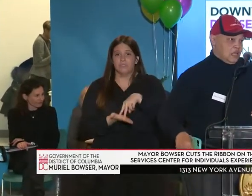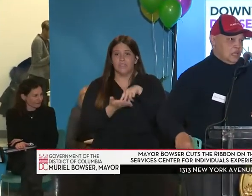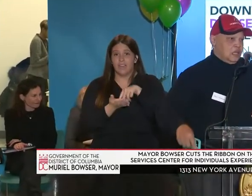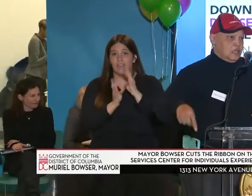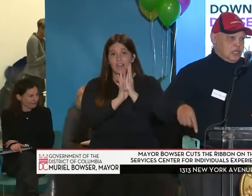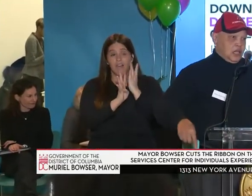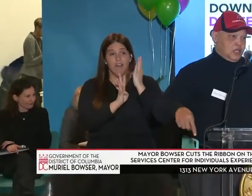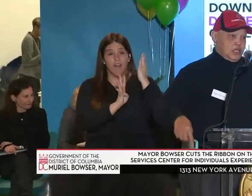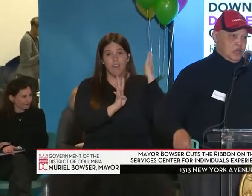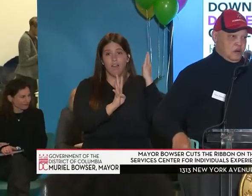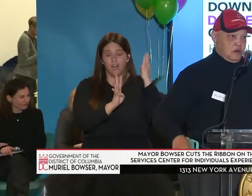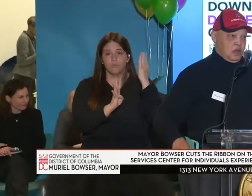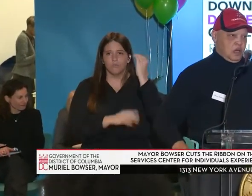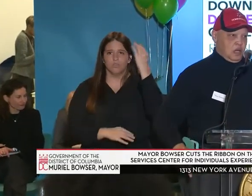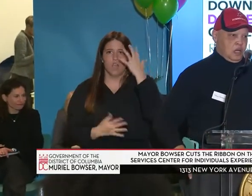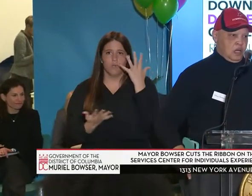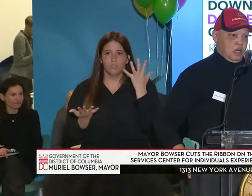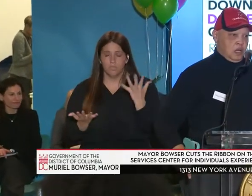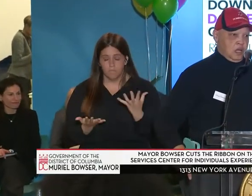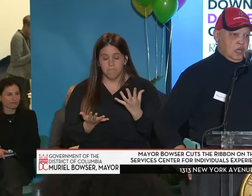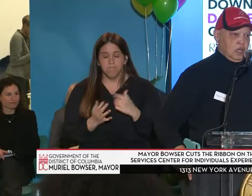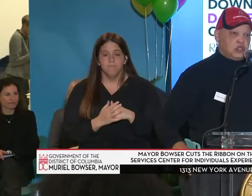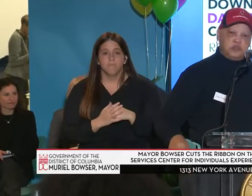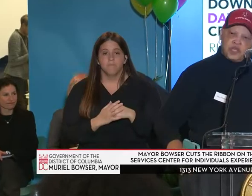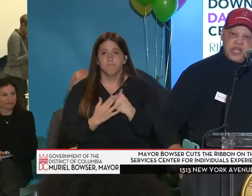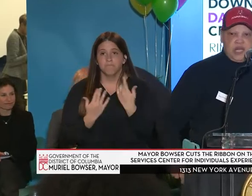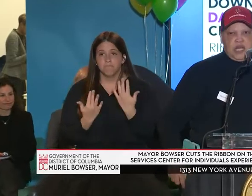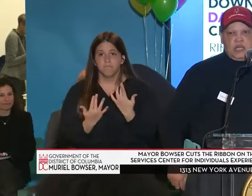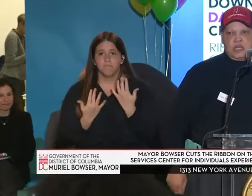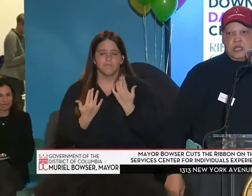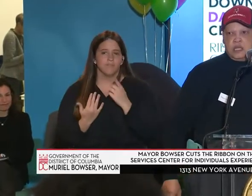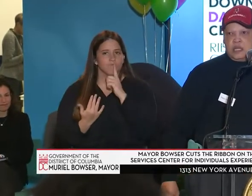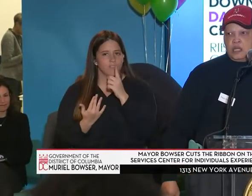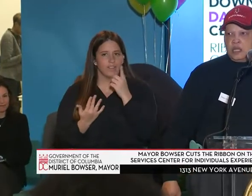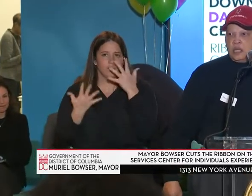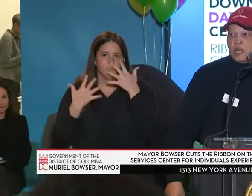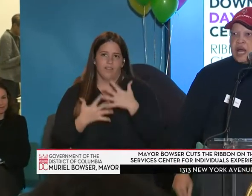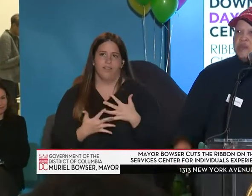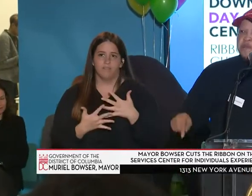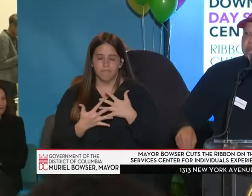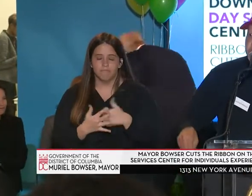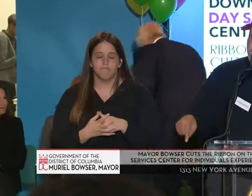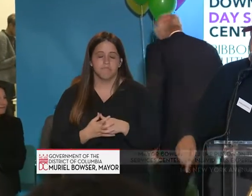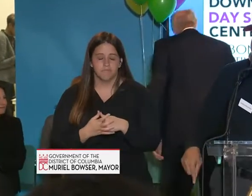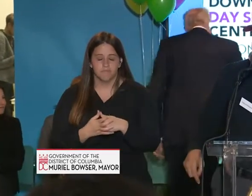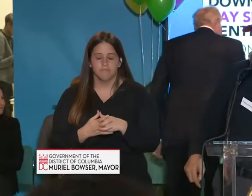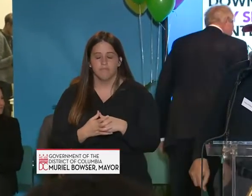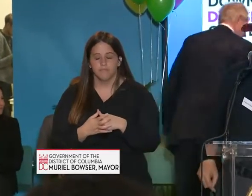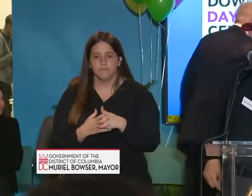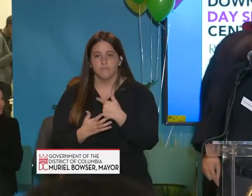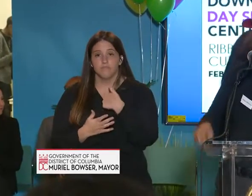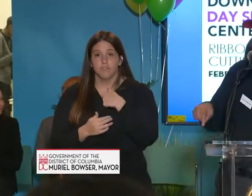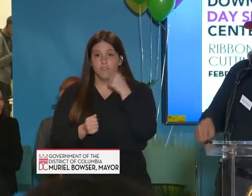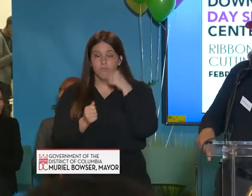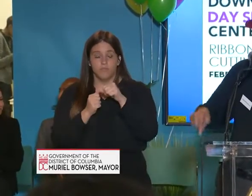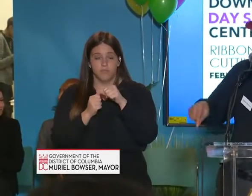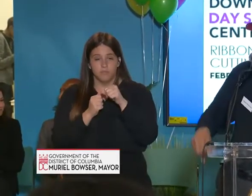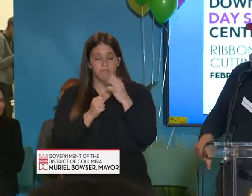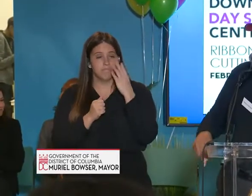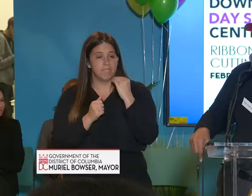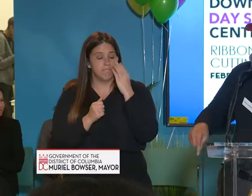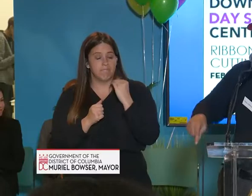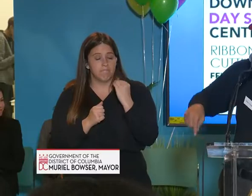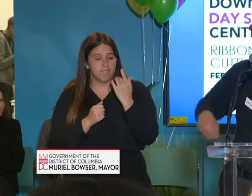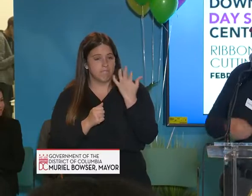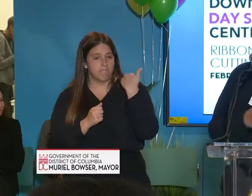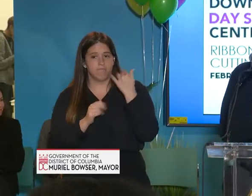in the line to take a shower. It's humiliating. I remember the times I had to stand